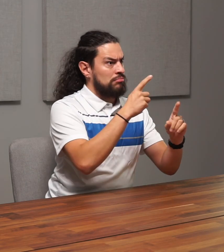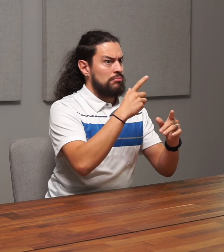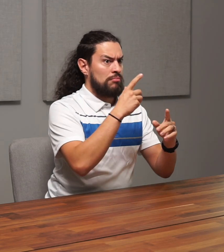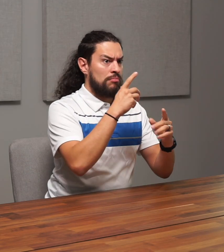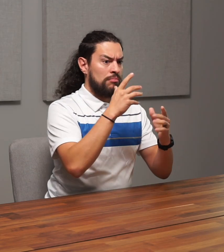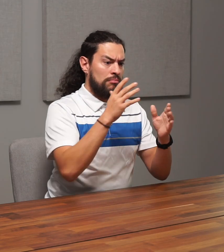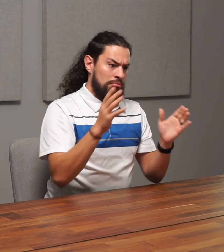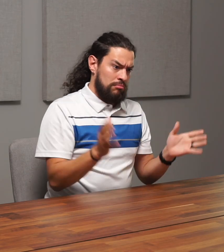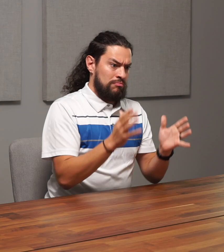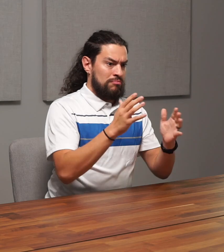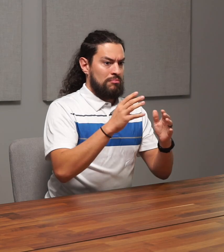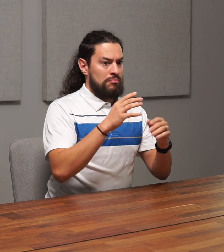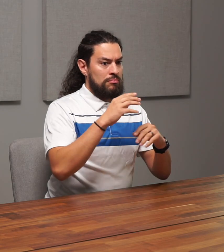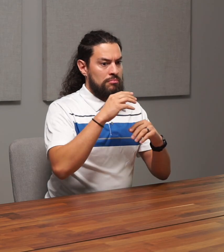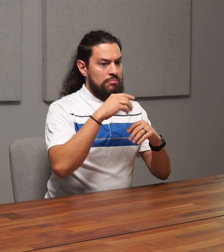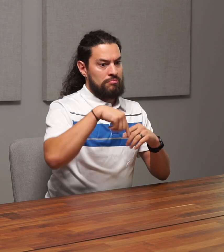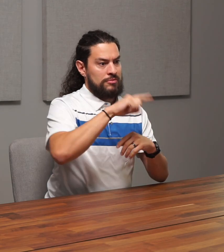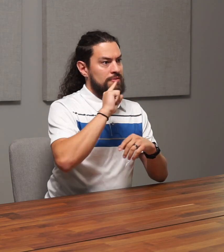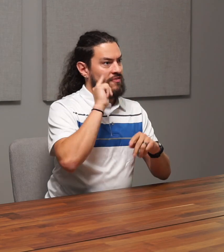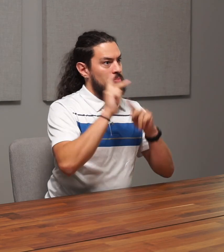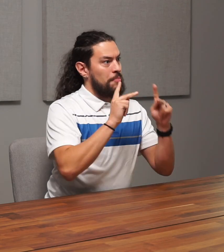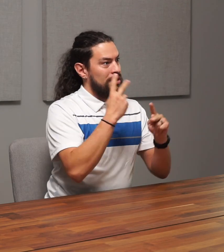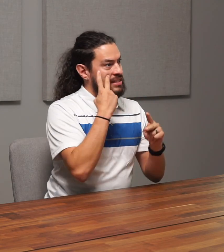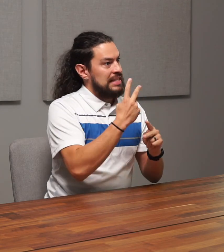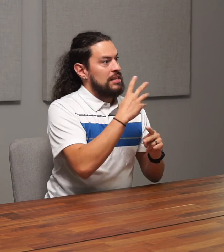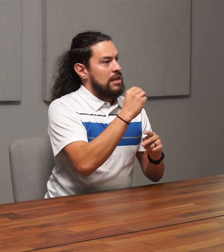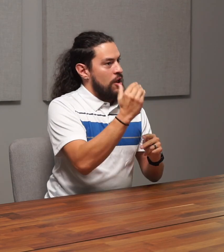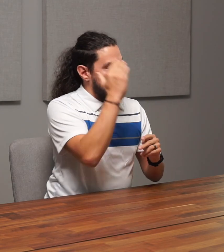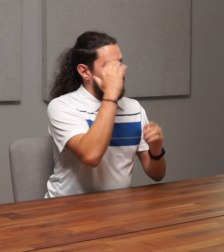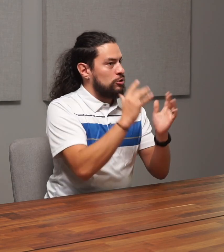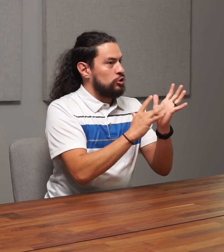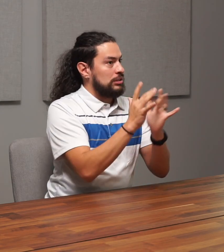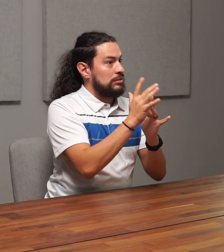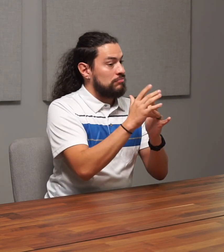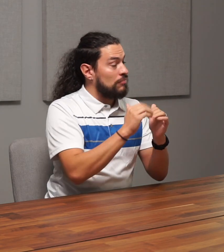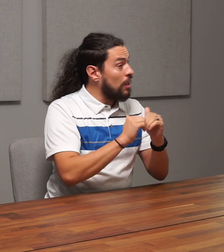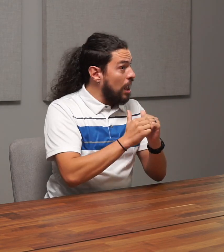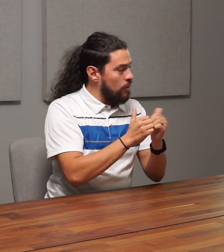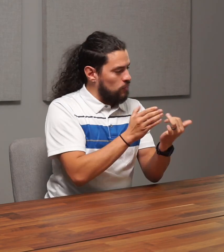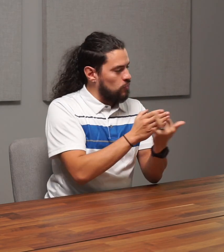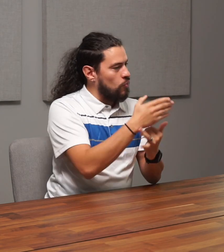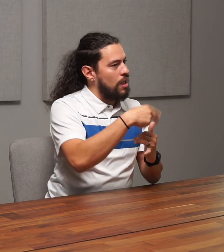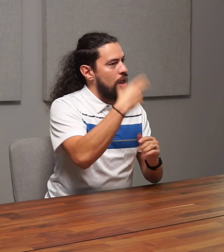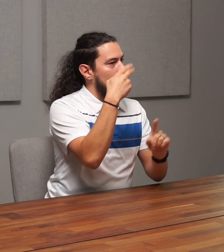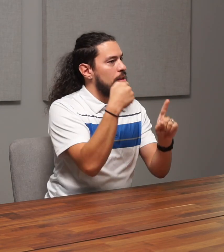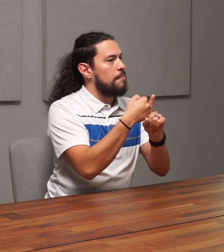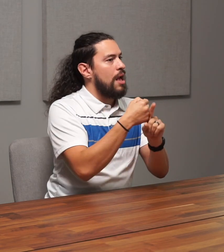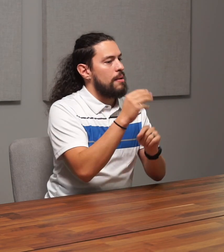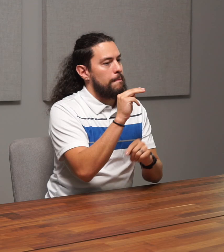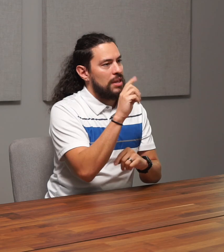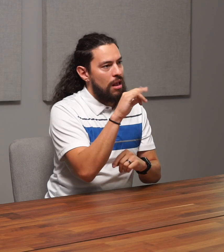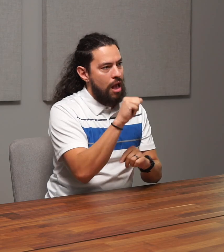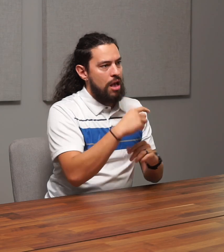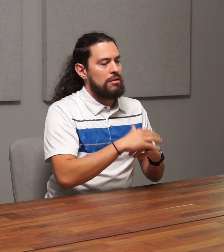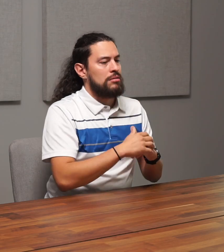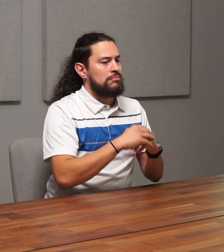organization and their goal is to share the gospel of jesus through